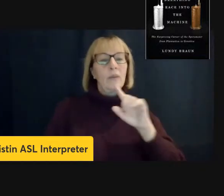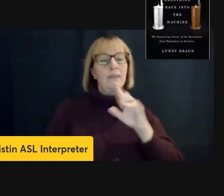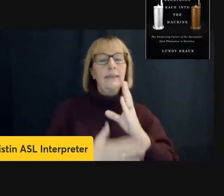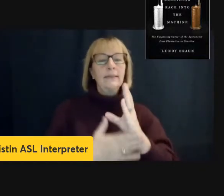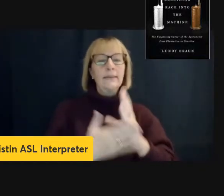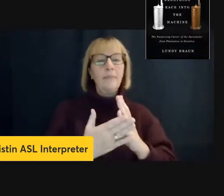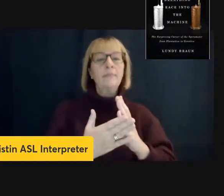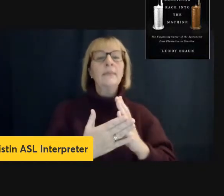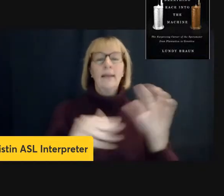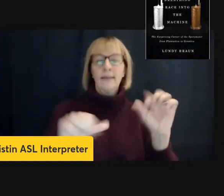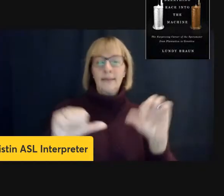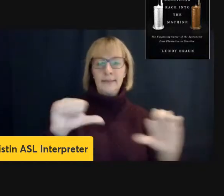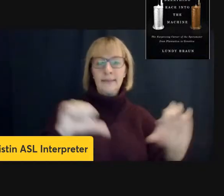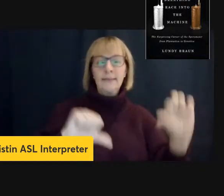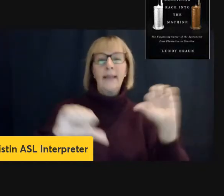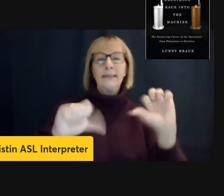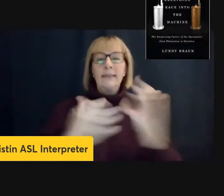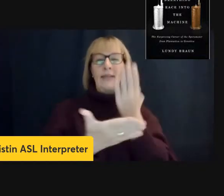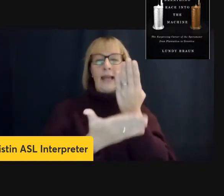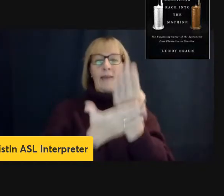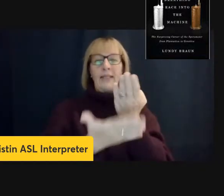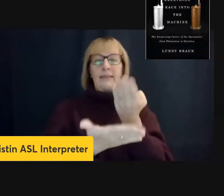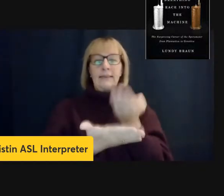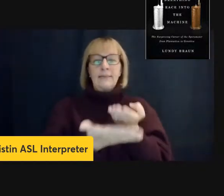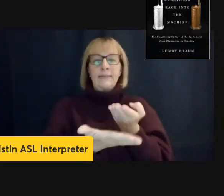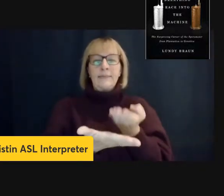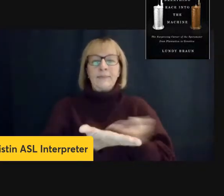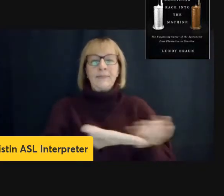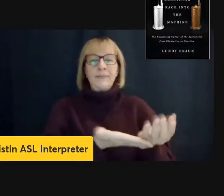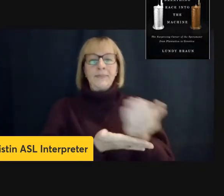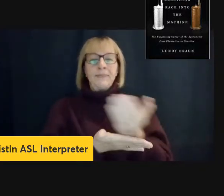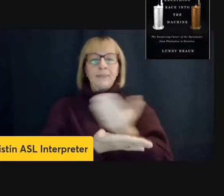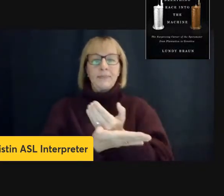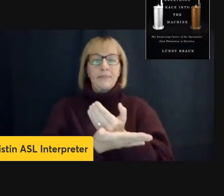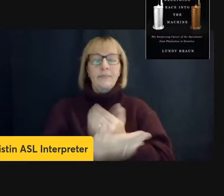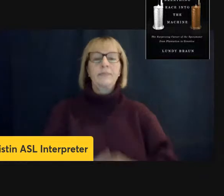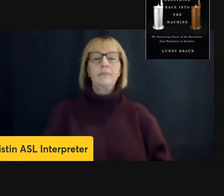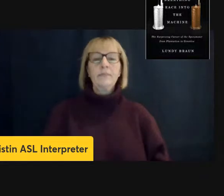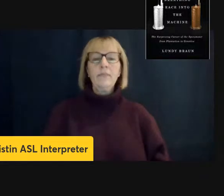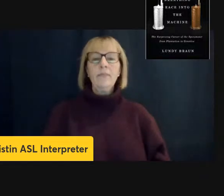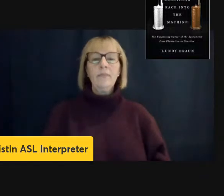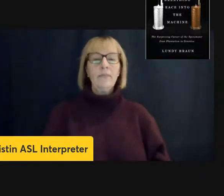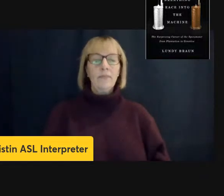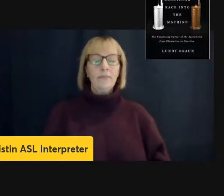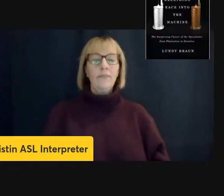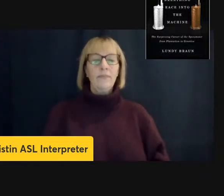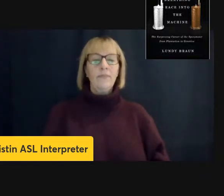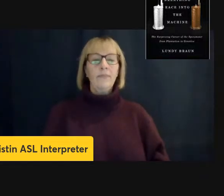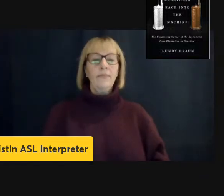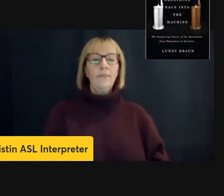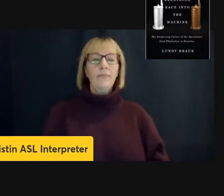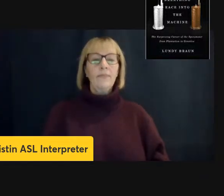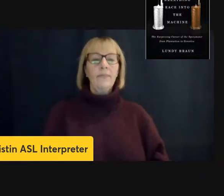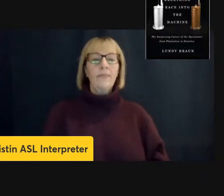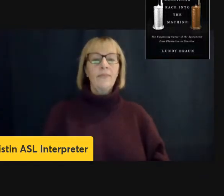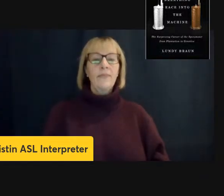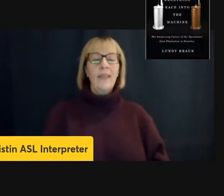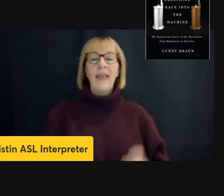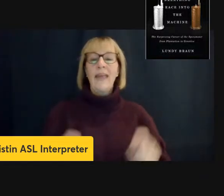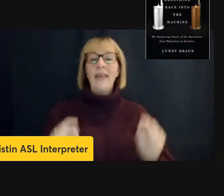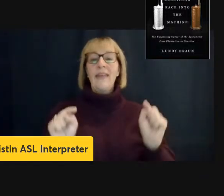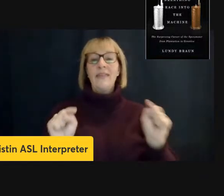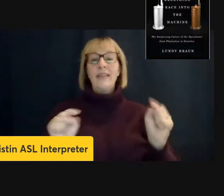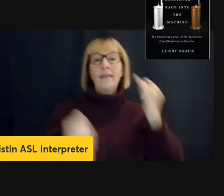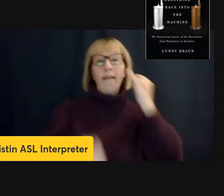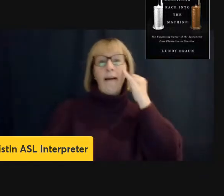a scientific evidence base. Importantly and significantly, this notion